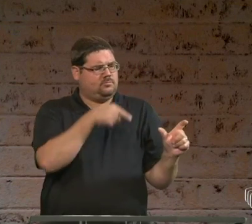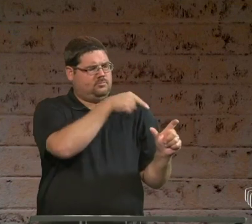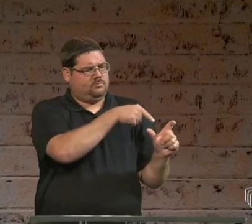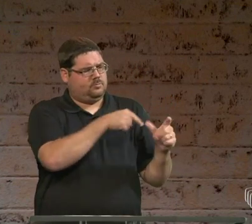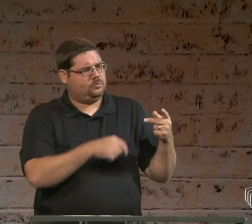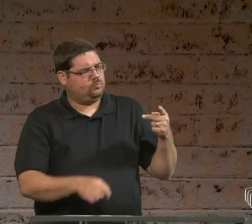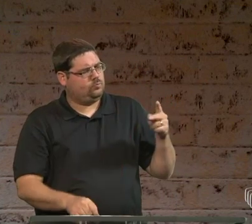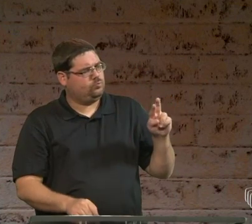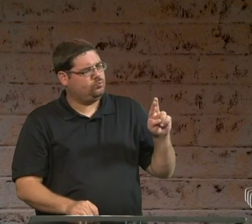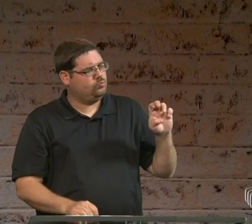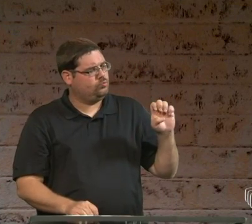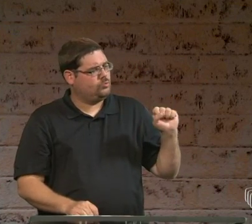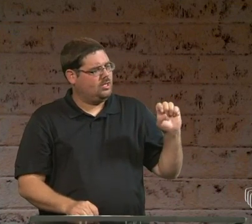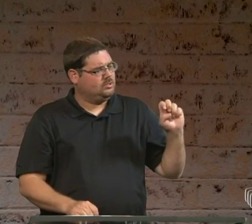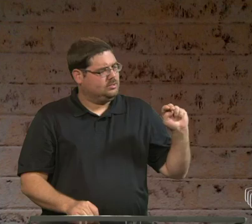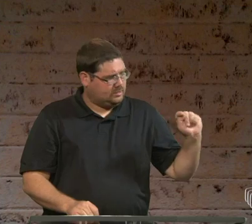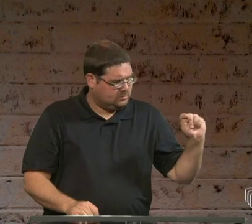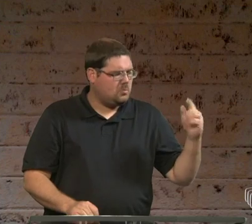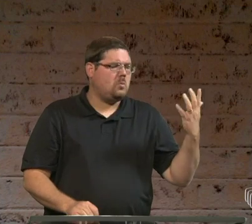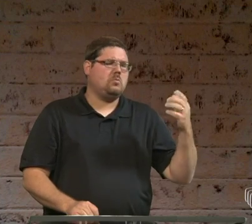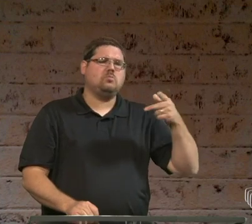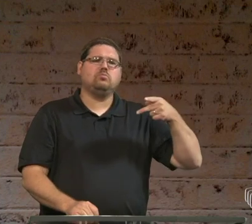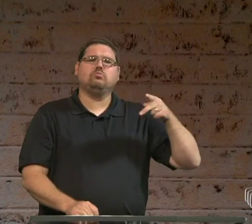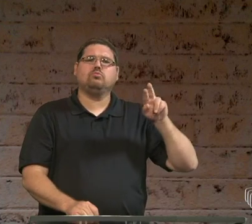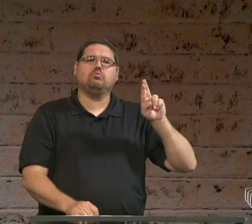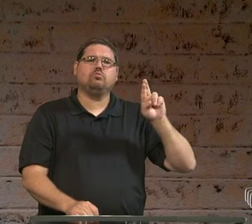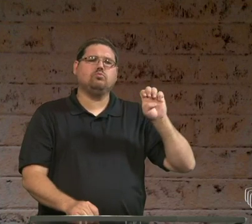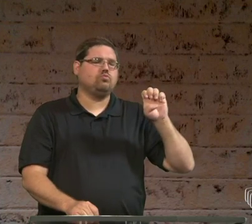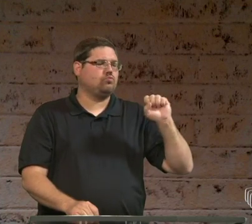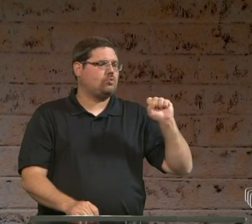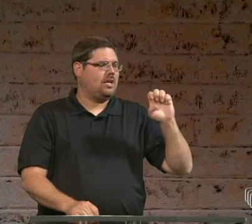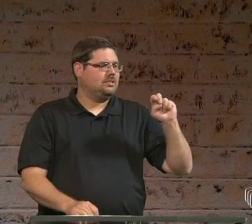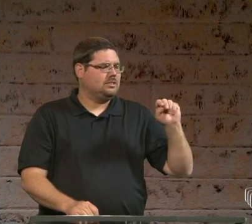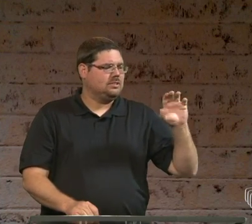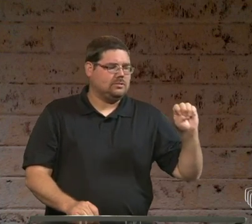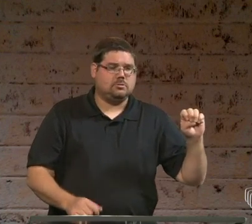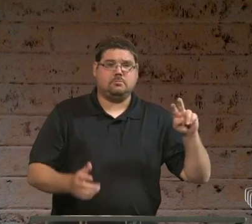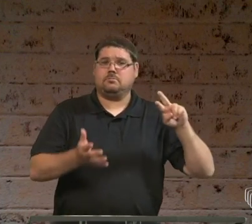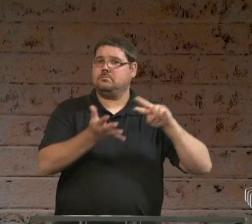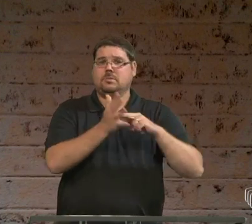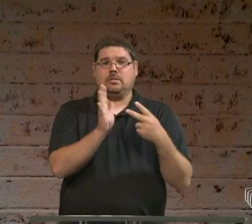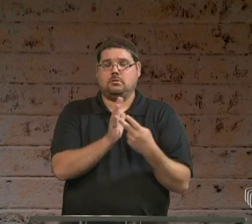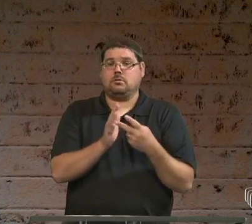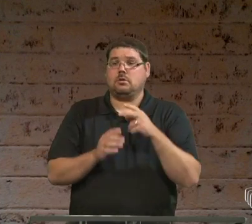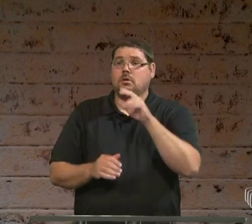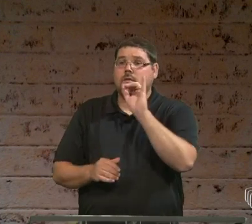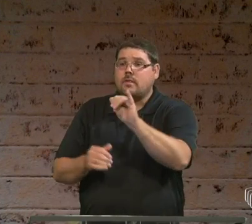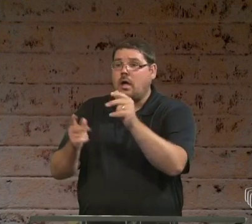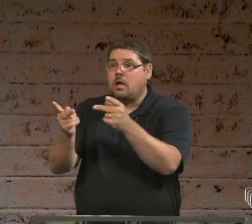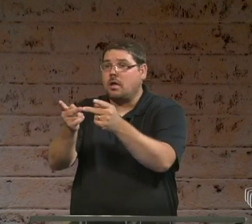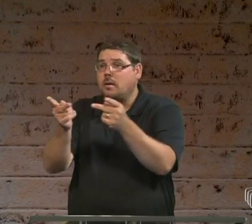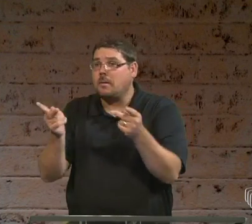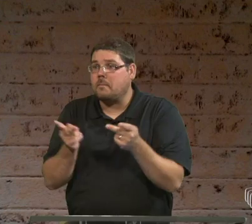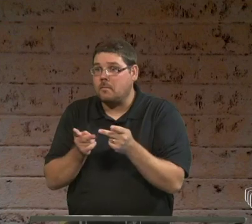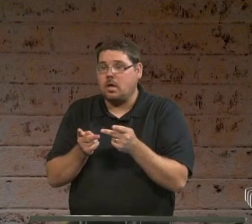all. And the word present, or presence, that means it's referring